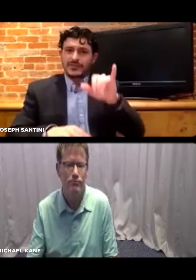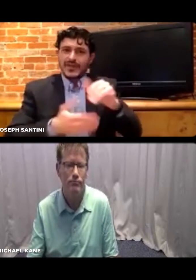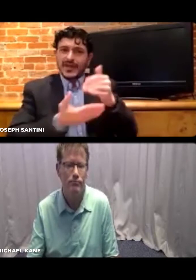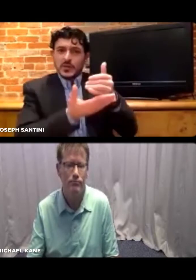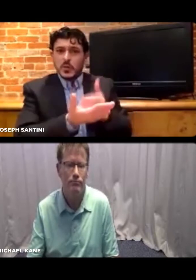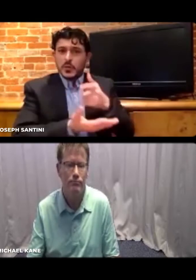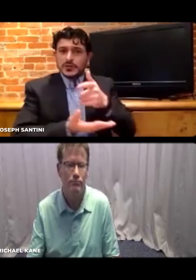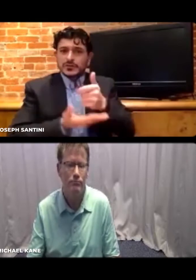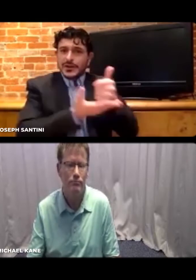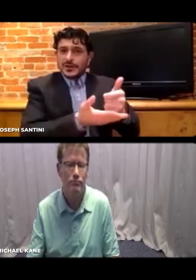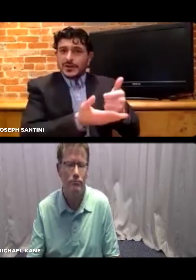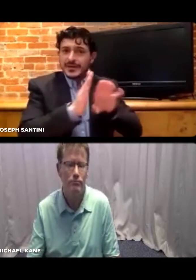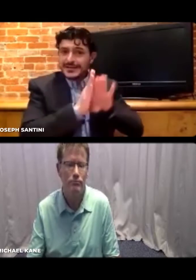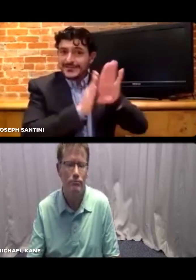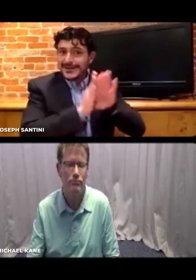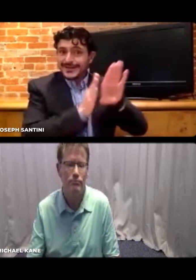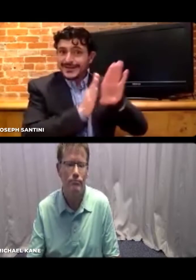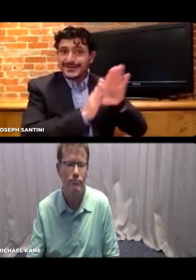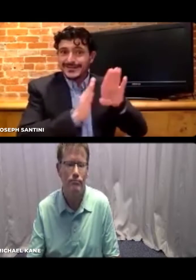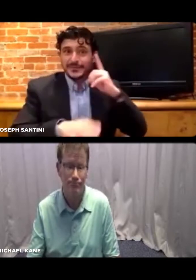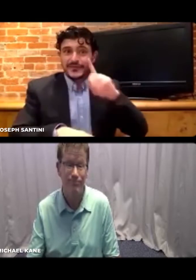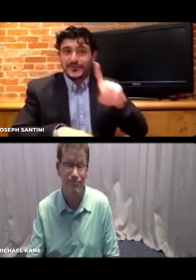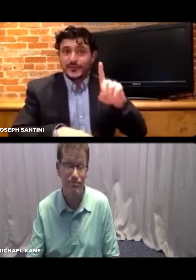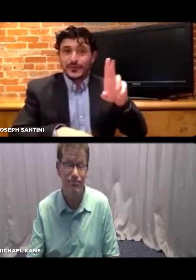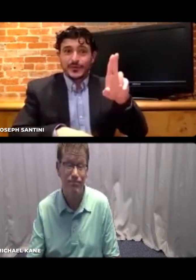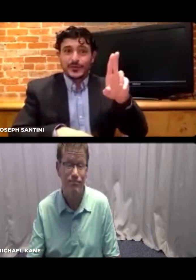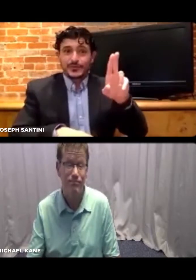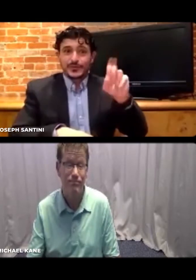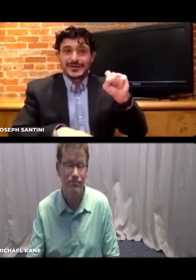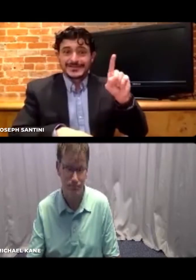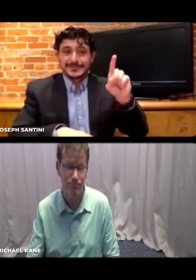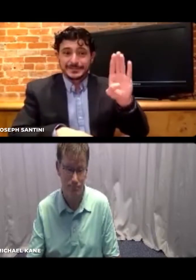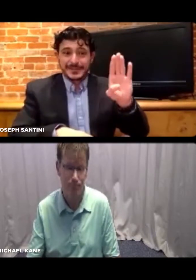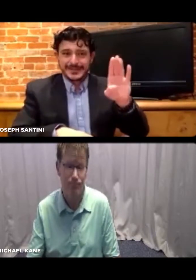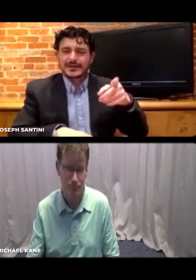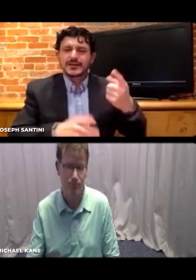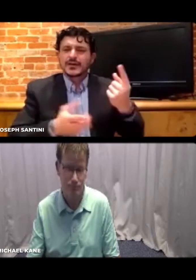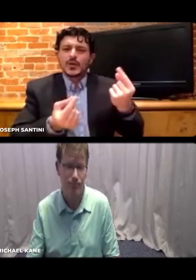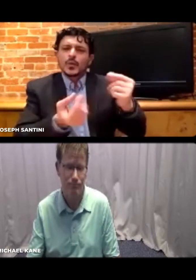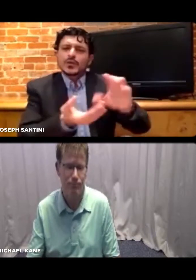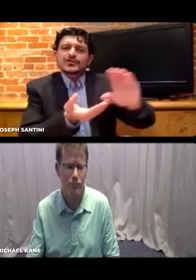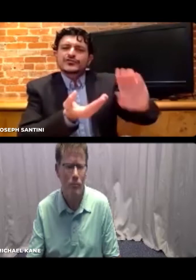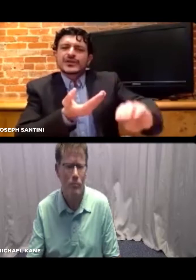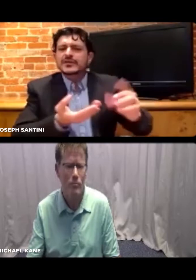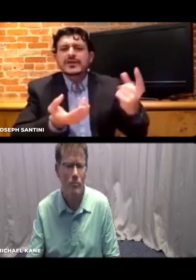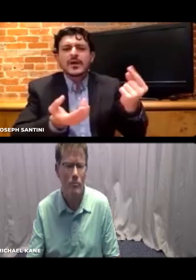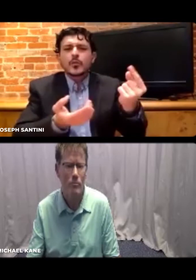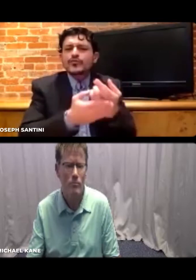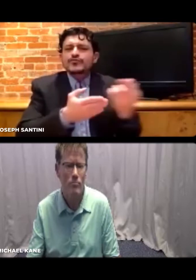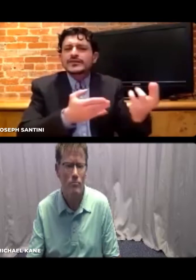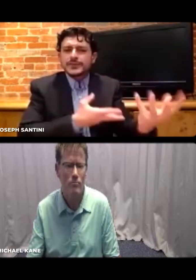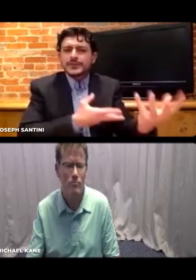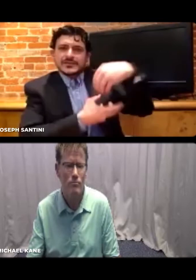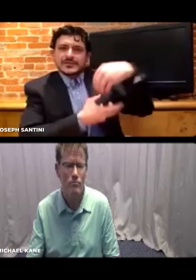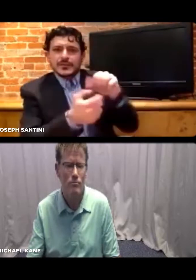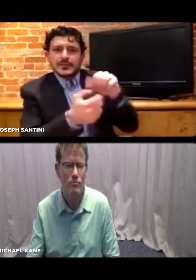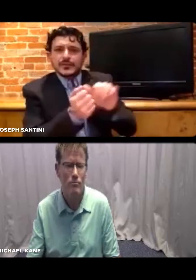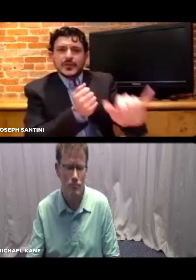Now, with those courses you help develop with USDB, what curriculum does that include?